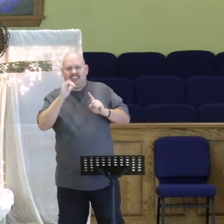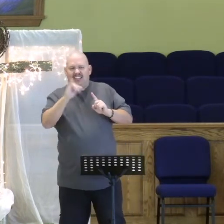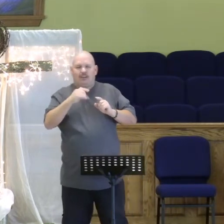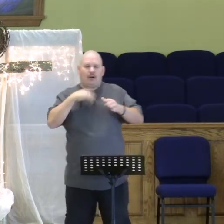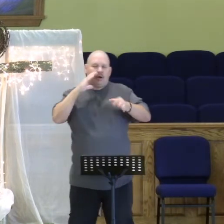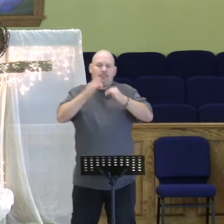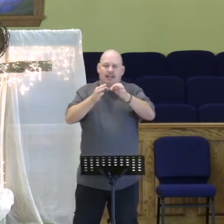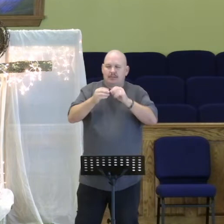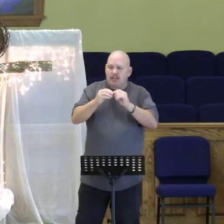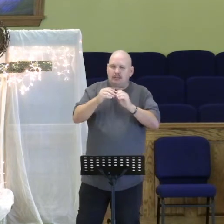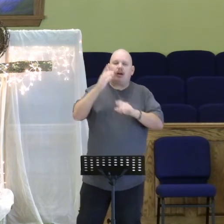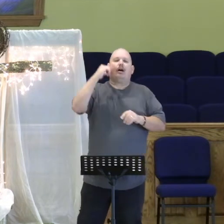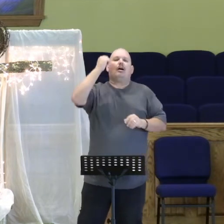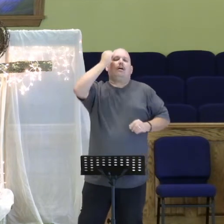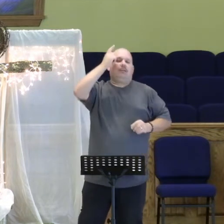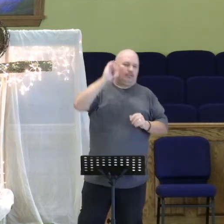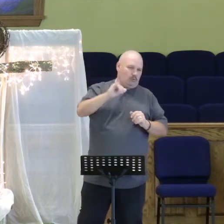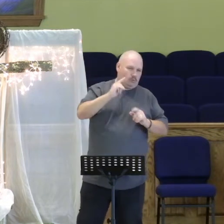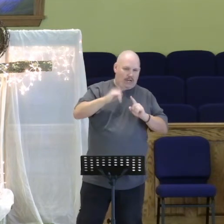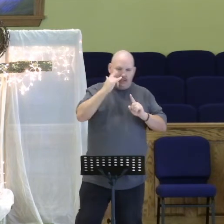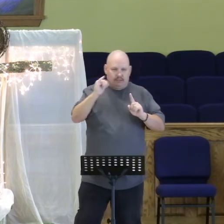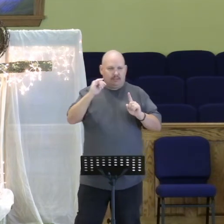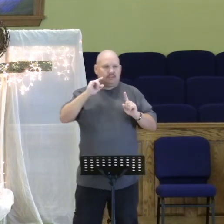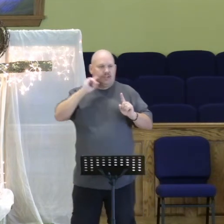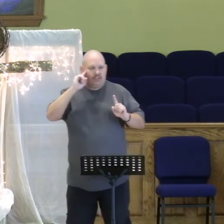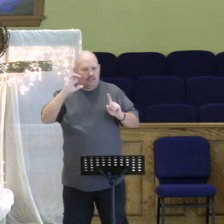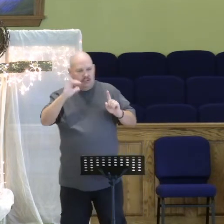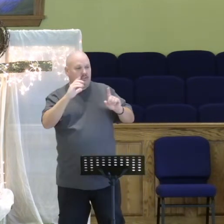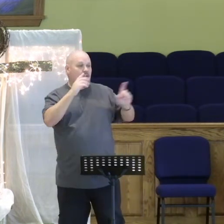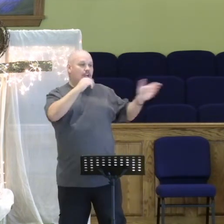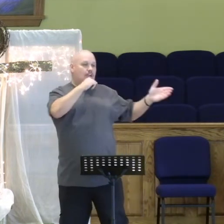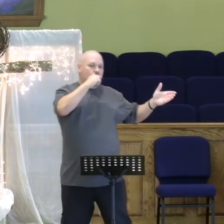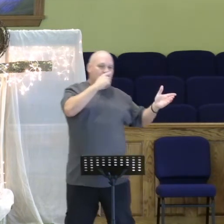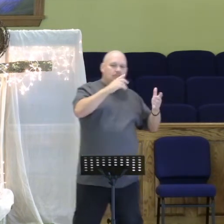service, and I'll explain a little bit more about that, and you'll understand what that's like, the deaf culture. And